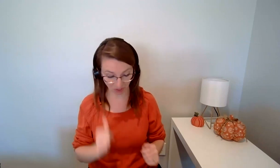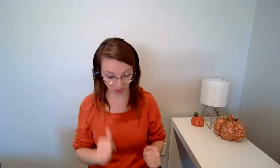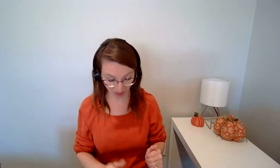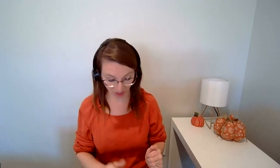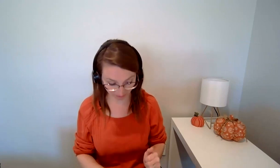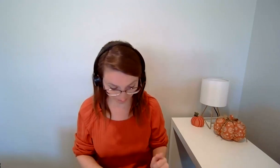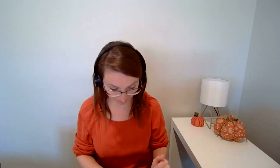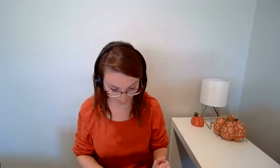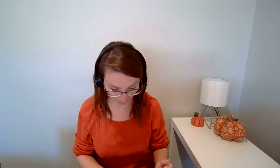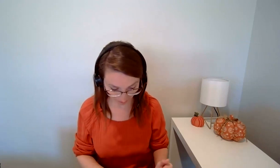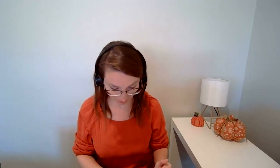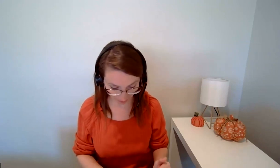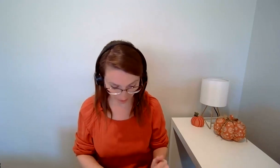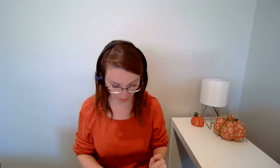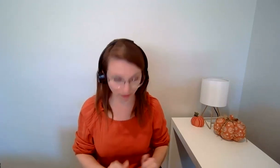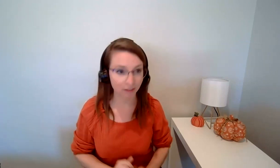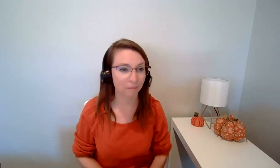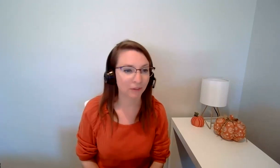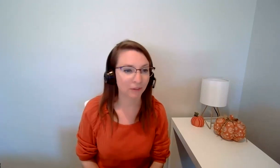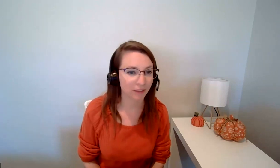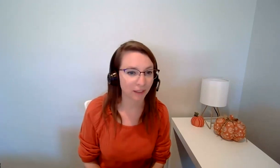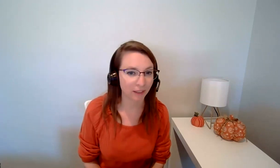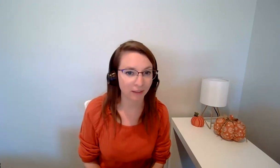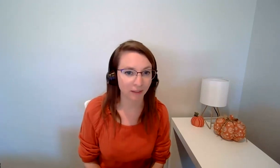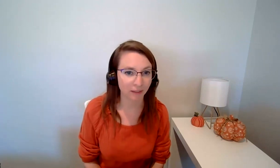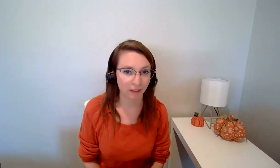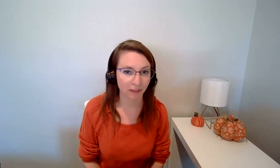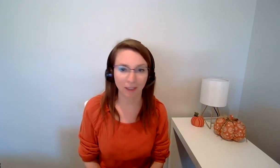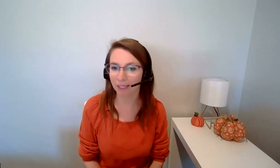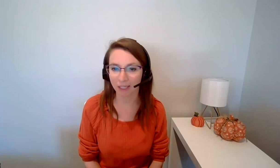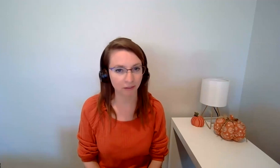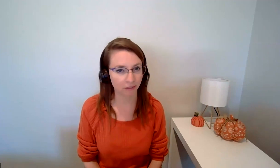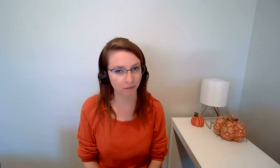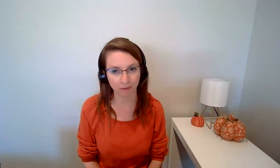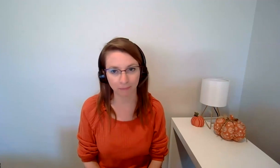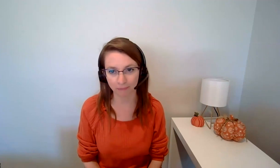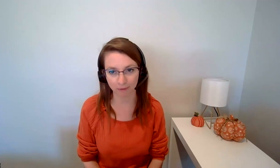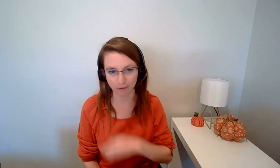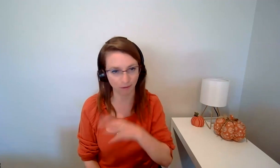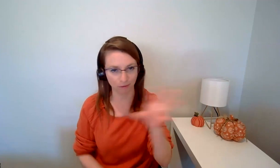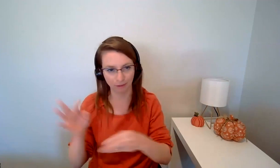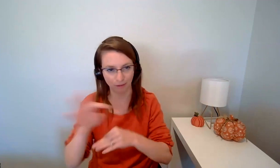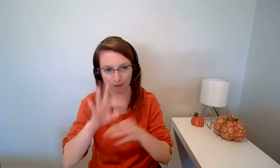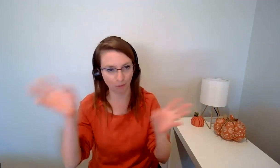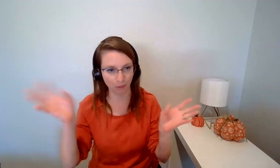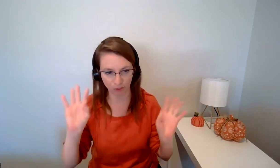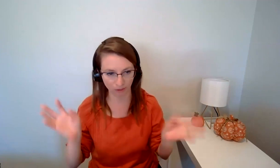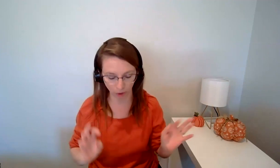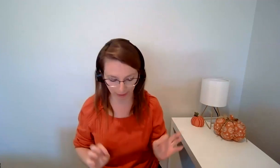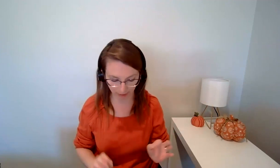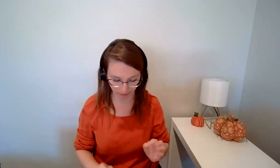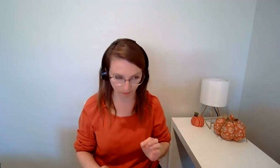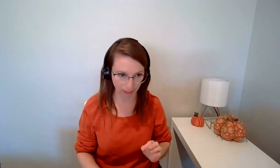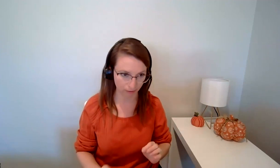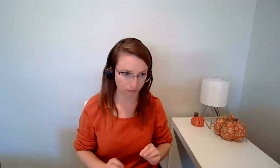Very good. All right. Next person, and I might ask you a question I've already asked. Okay. So,